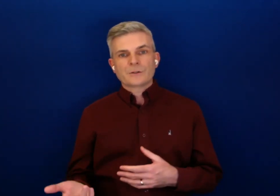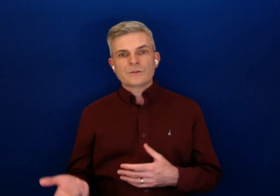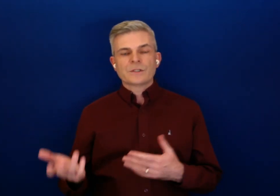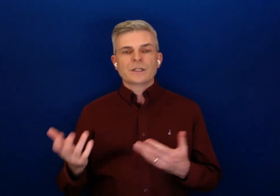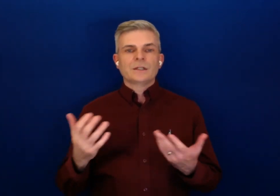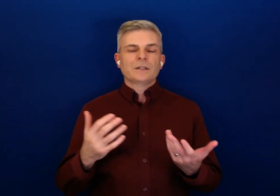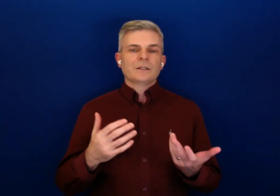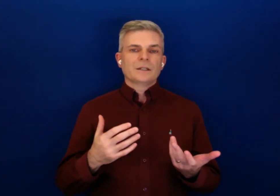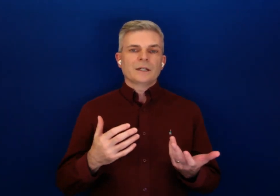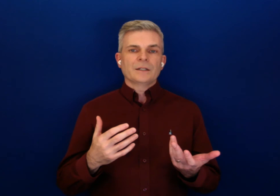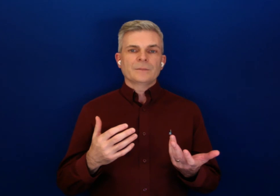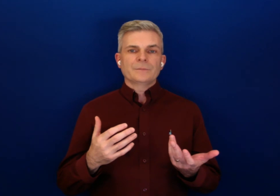letters,